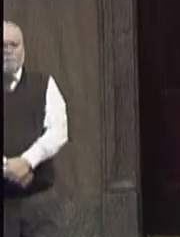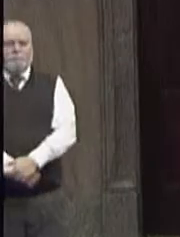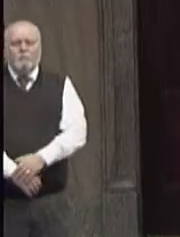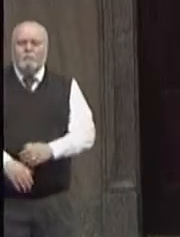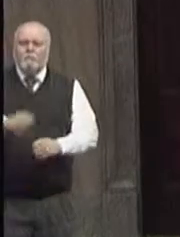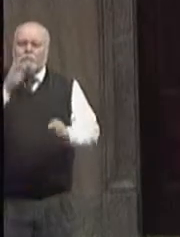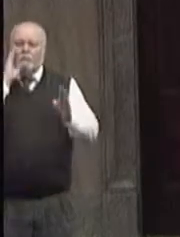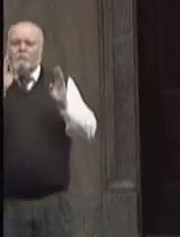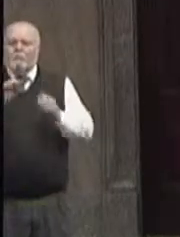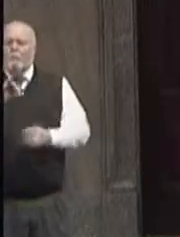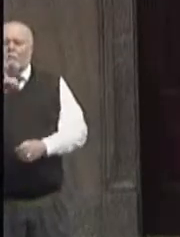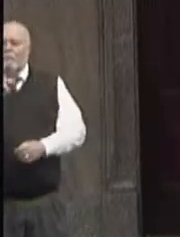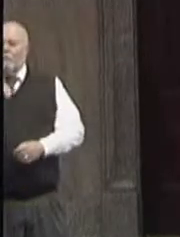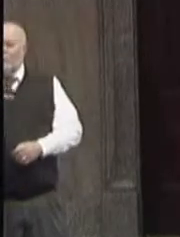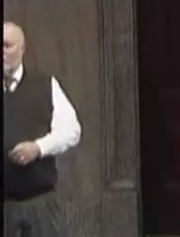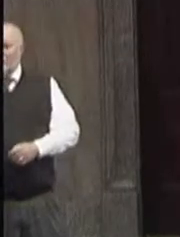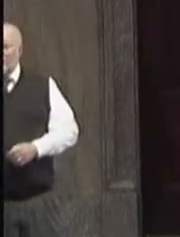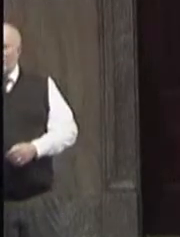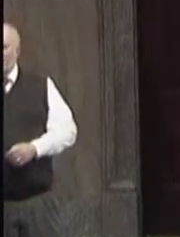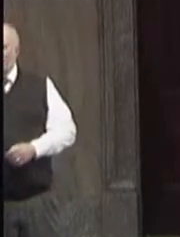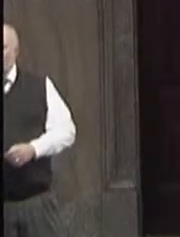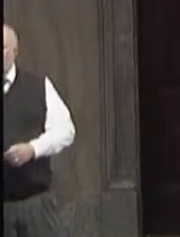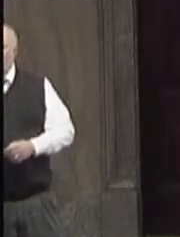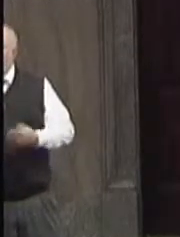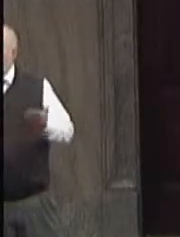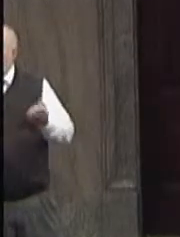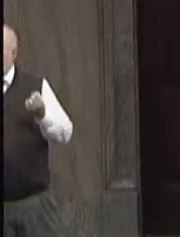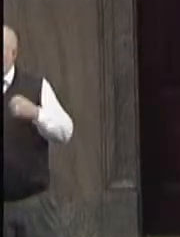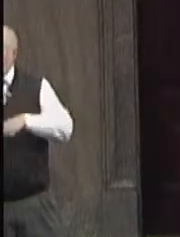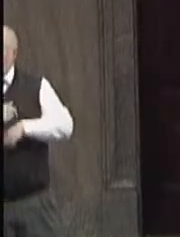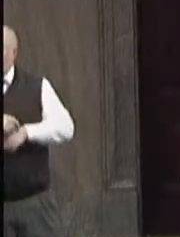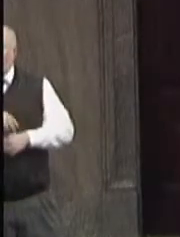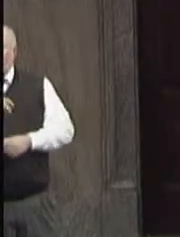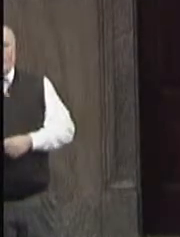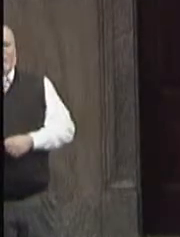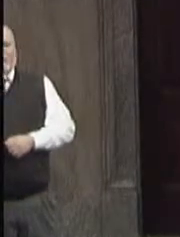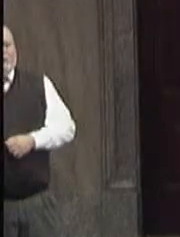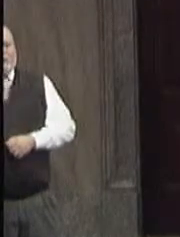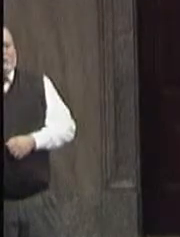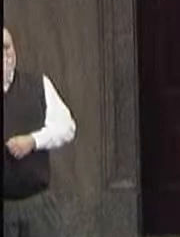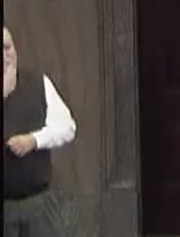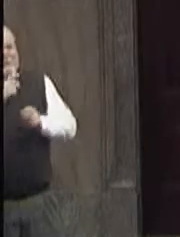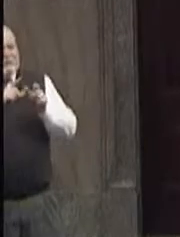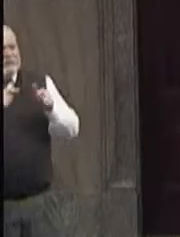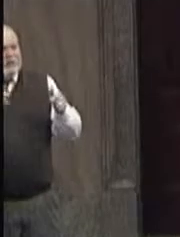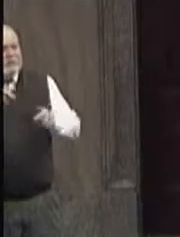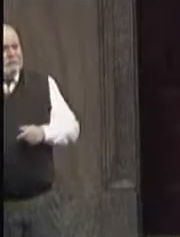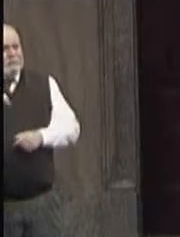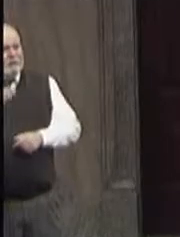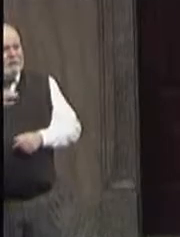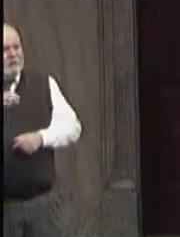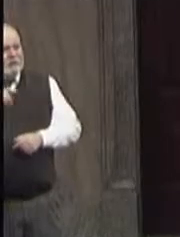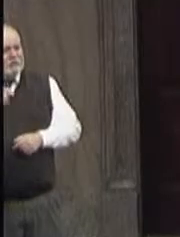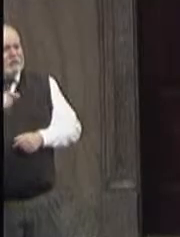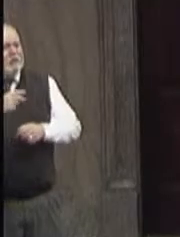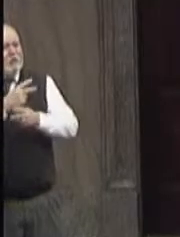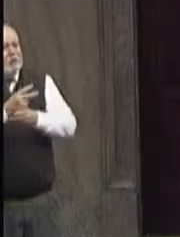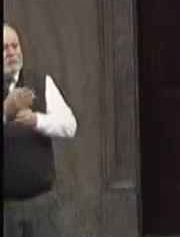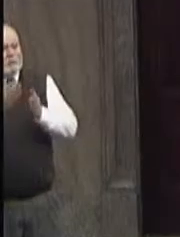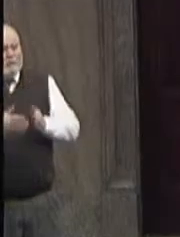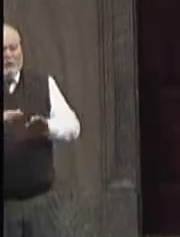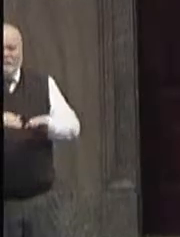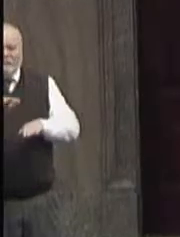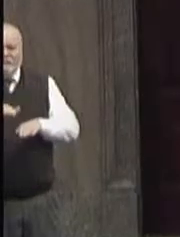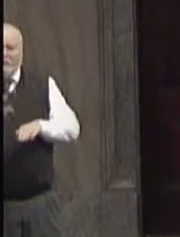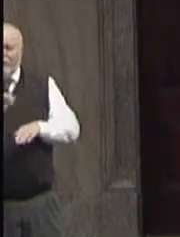Hello, my name is Jamie Edwards. I've been here many times before. I'm a pediatric speech-language pathologist. I'm also a supervisor at Step by Step.